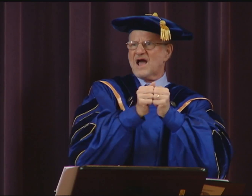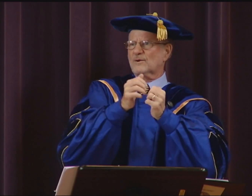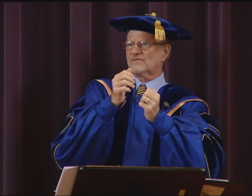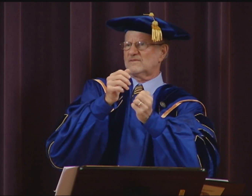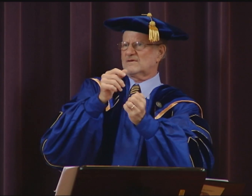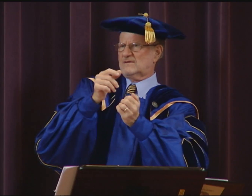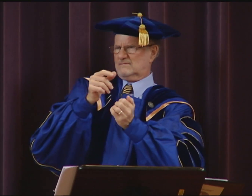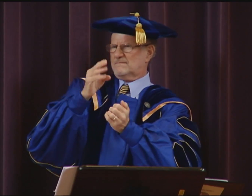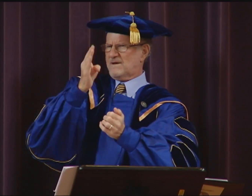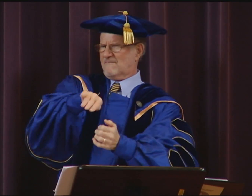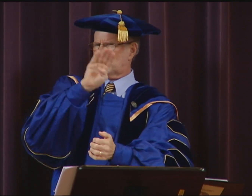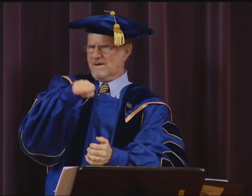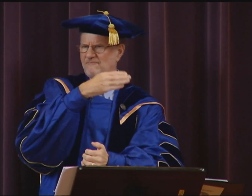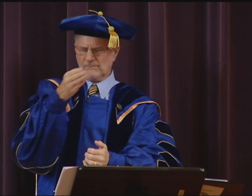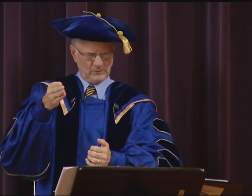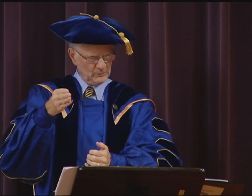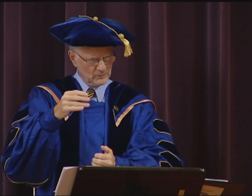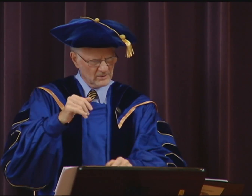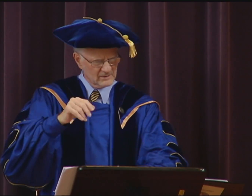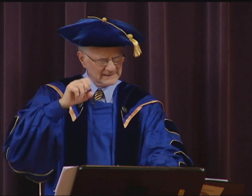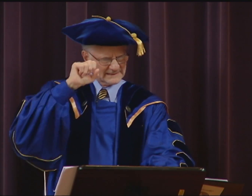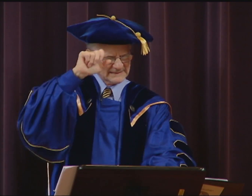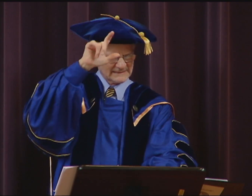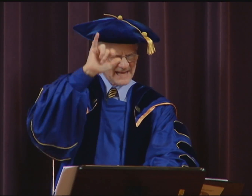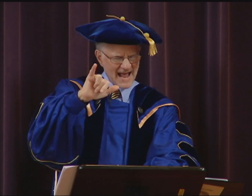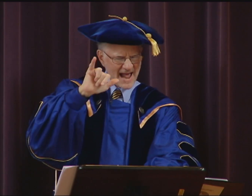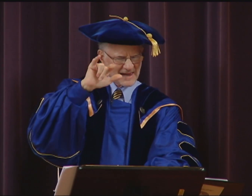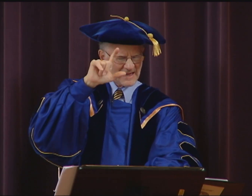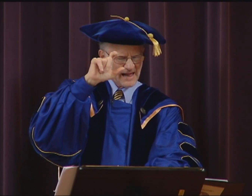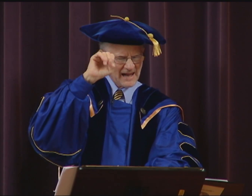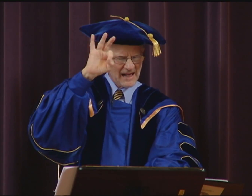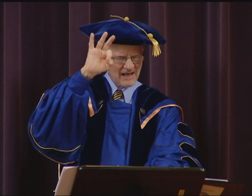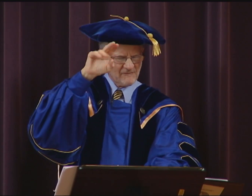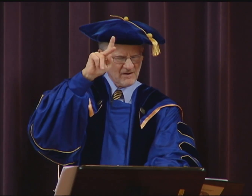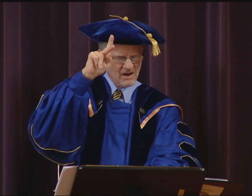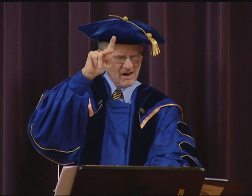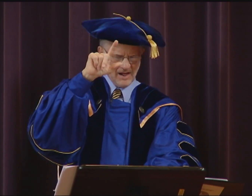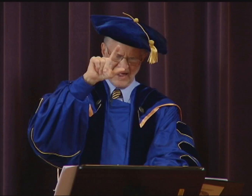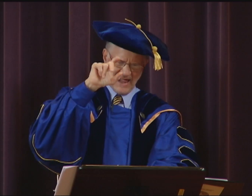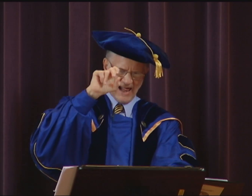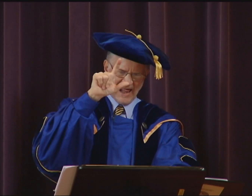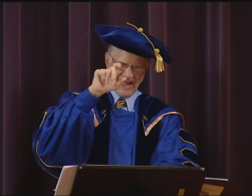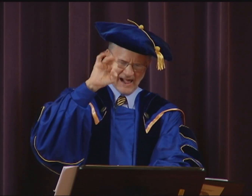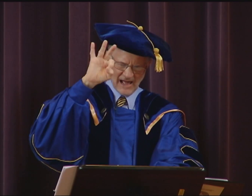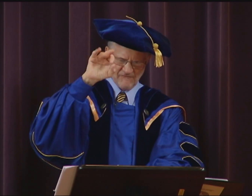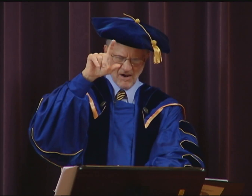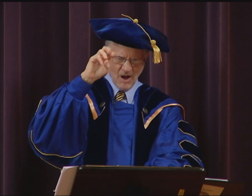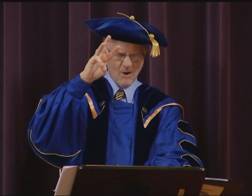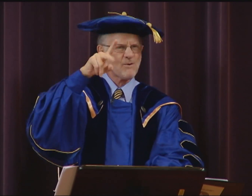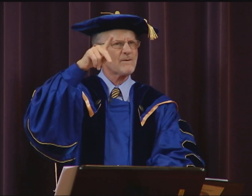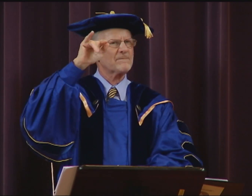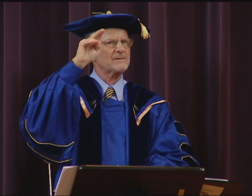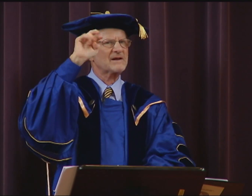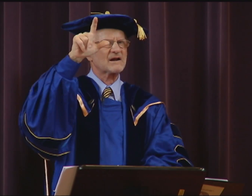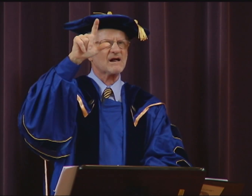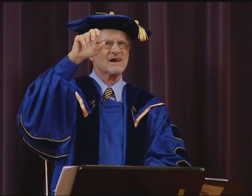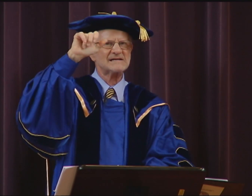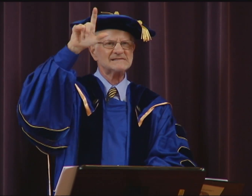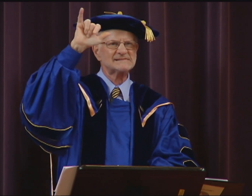There were several who assisted Bernard Bragg with the Buff and Blue. Sally, LaFleur,